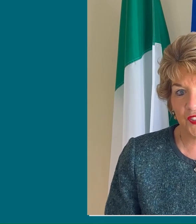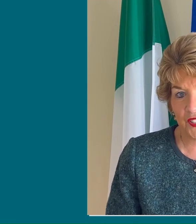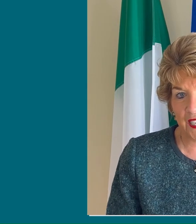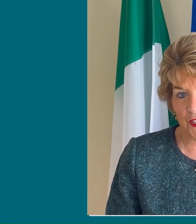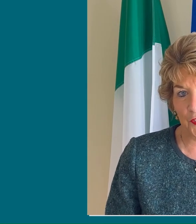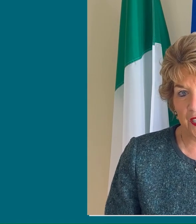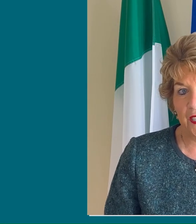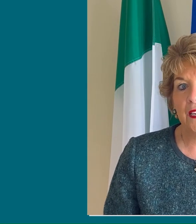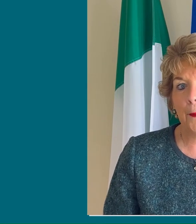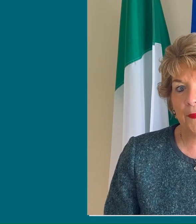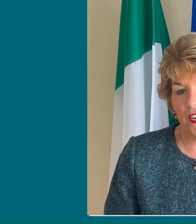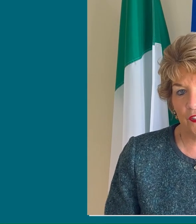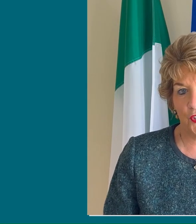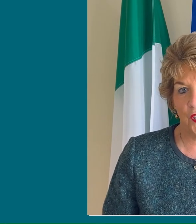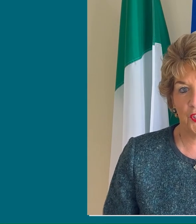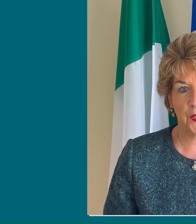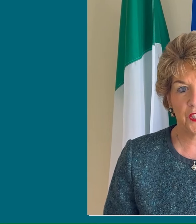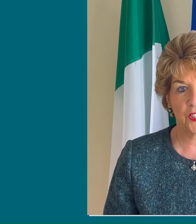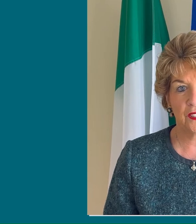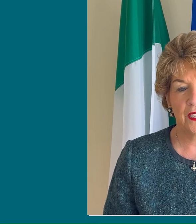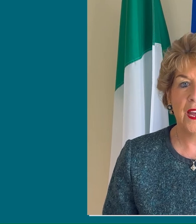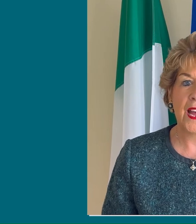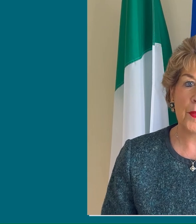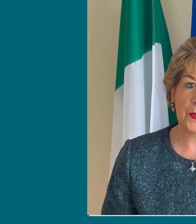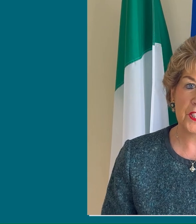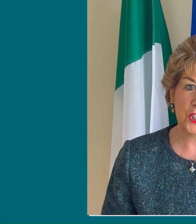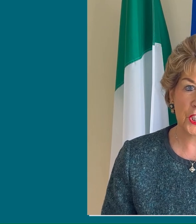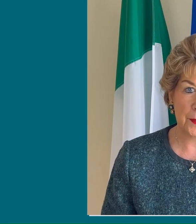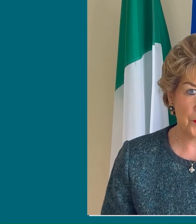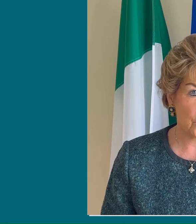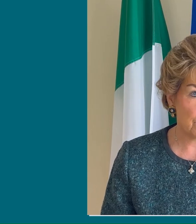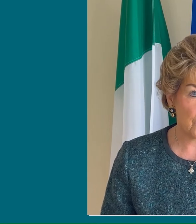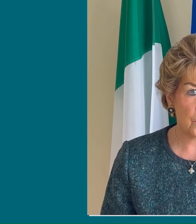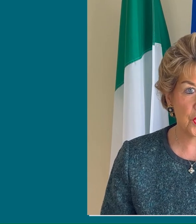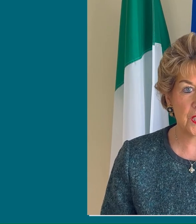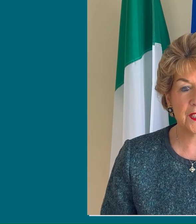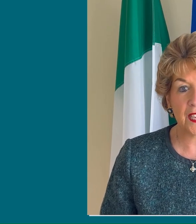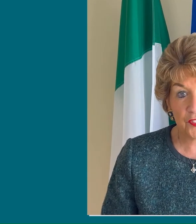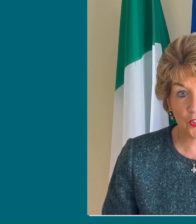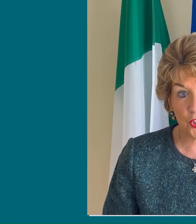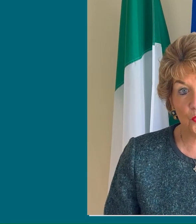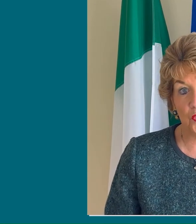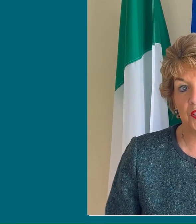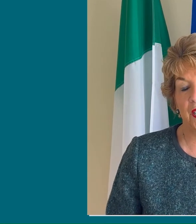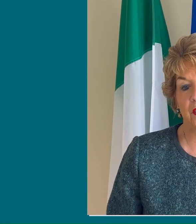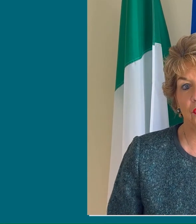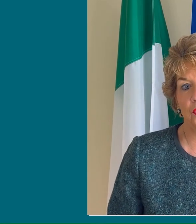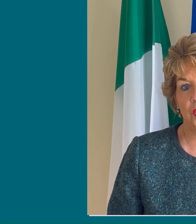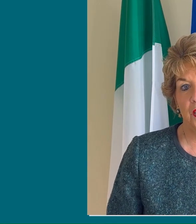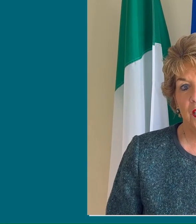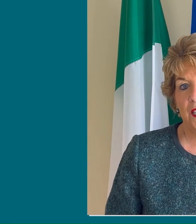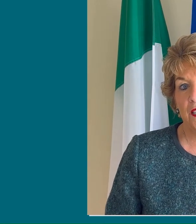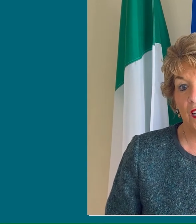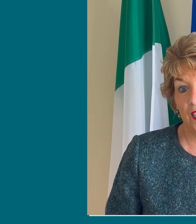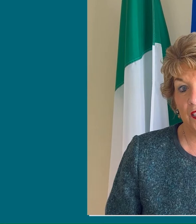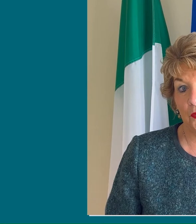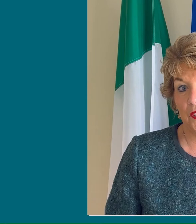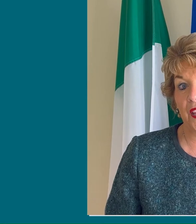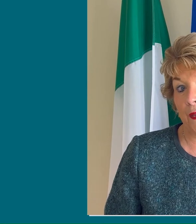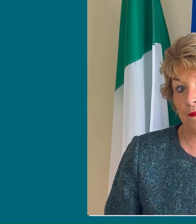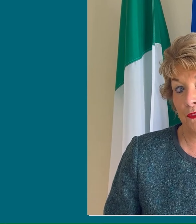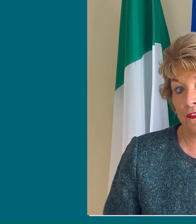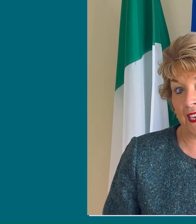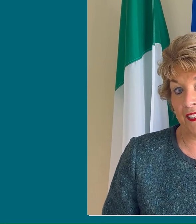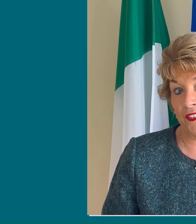transition successfully beyond graduation, helping to shape their communities and their chosen sectors in line